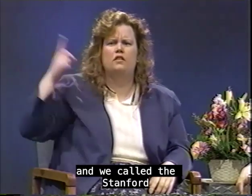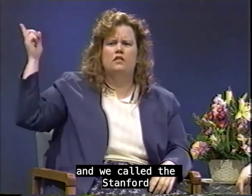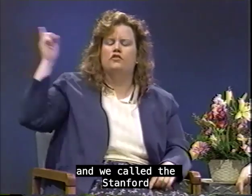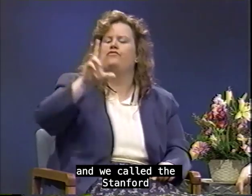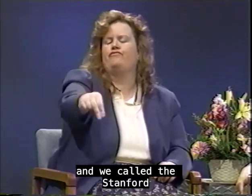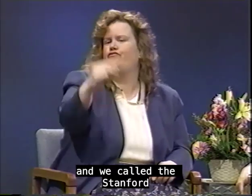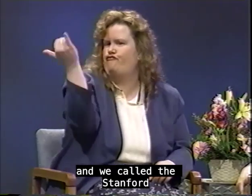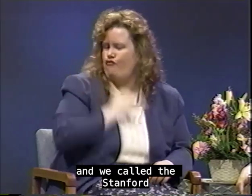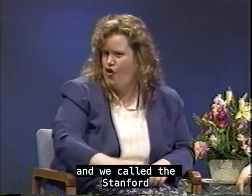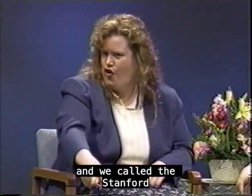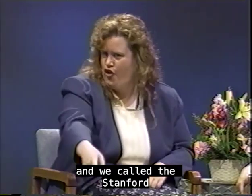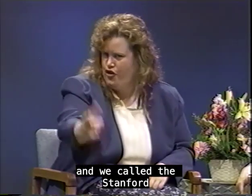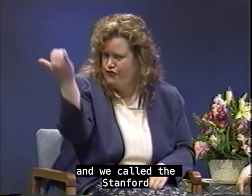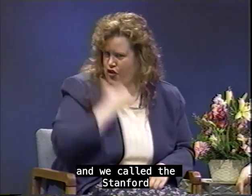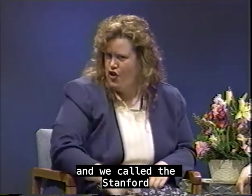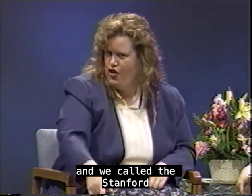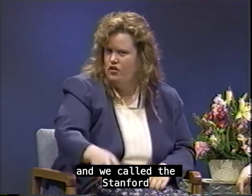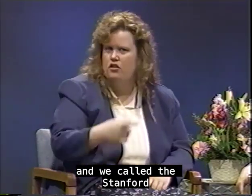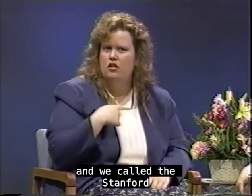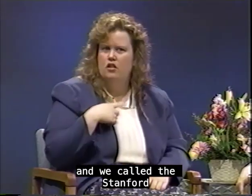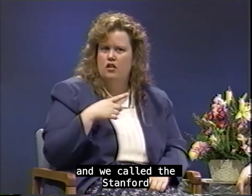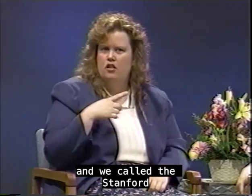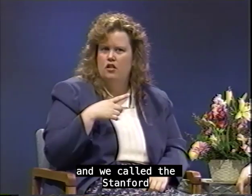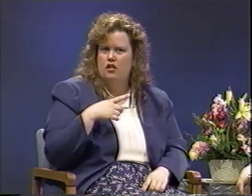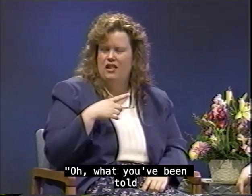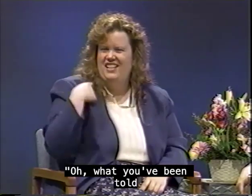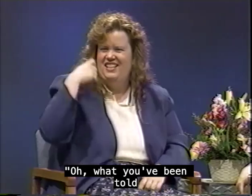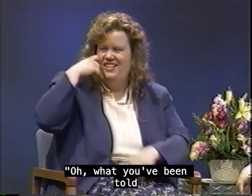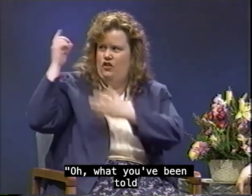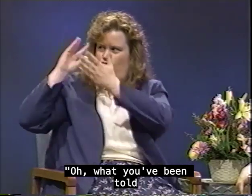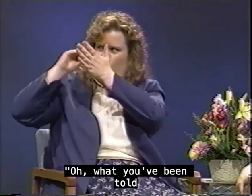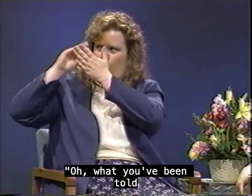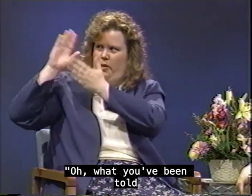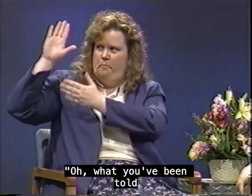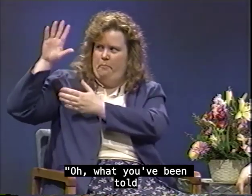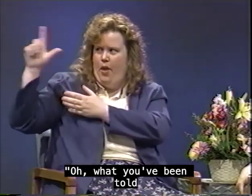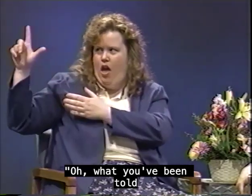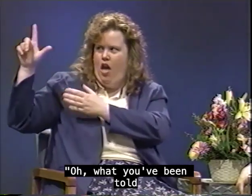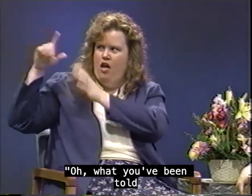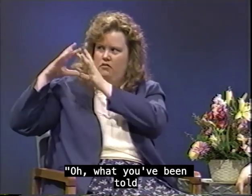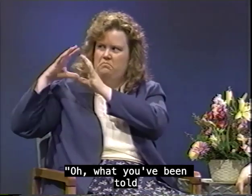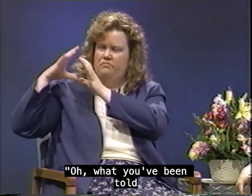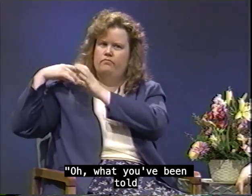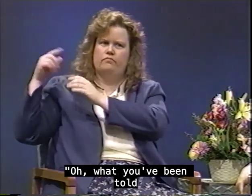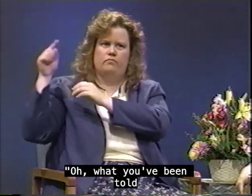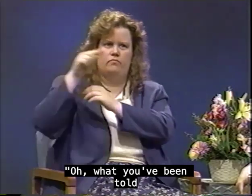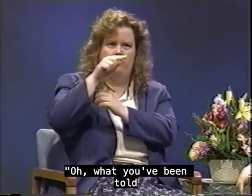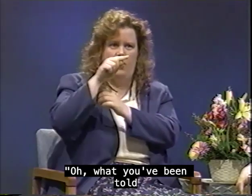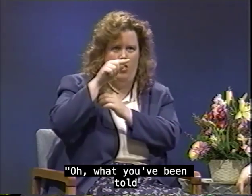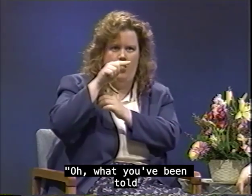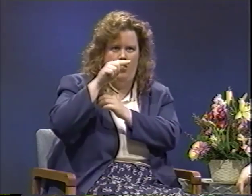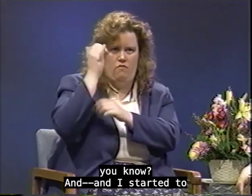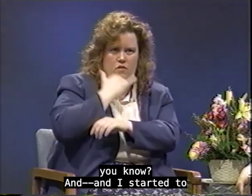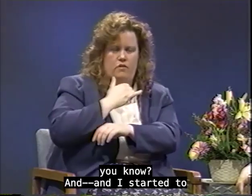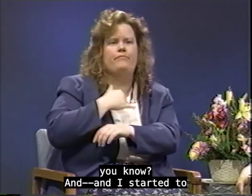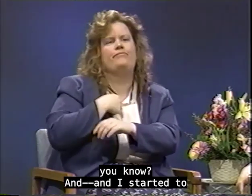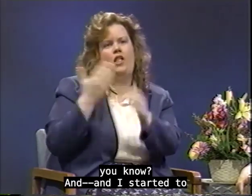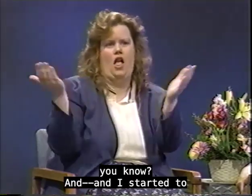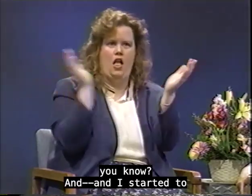called the Stanford University, and they said, oh, what you've been told in Virginia was wrong. And